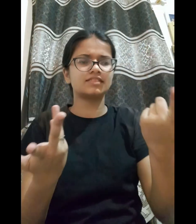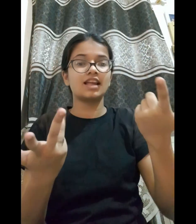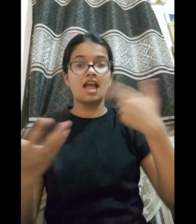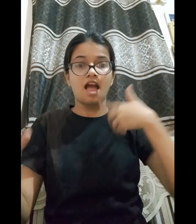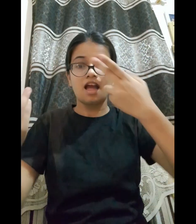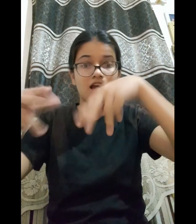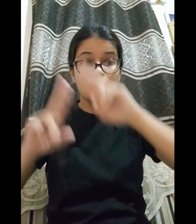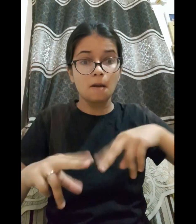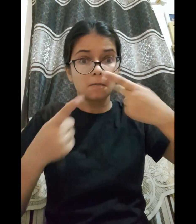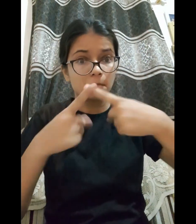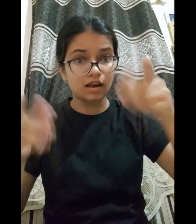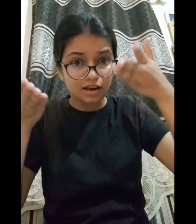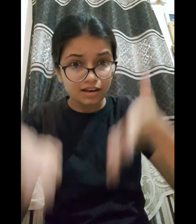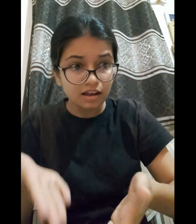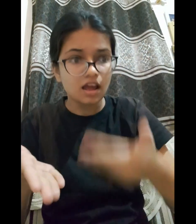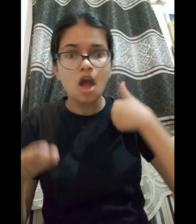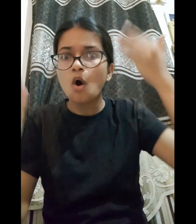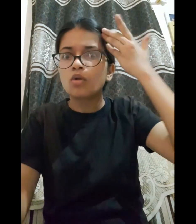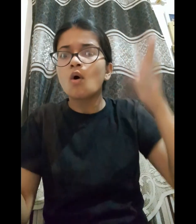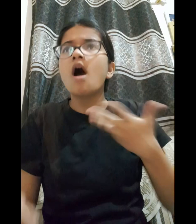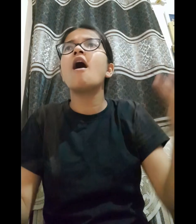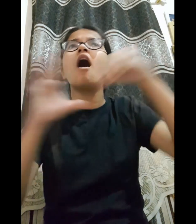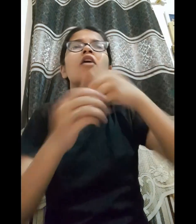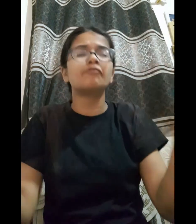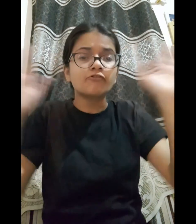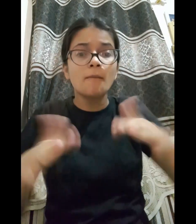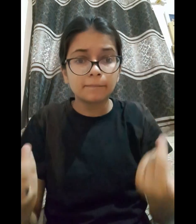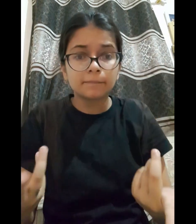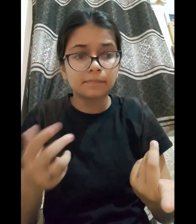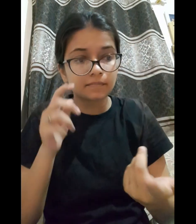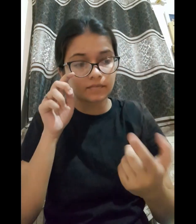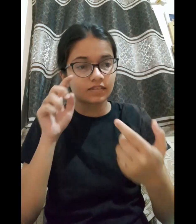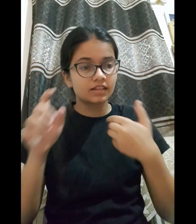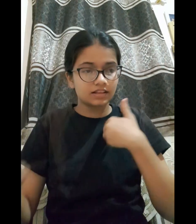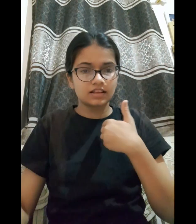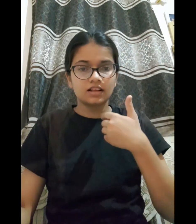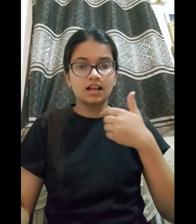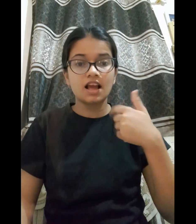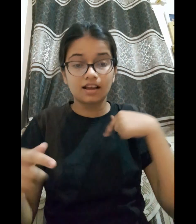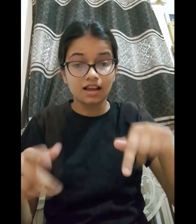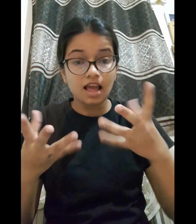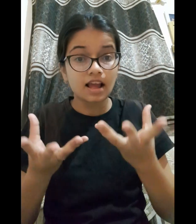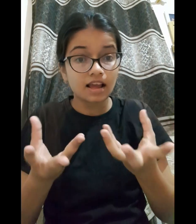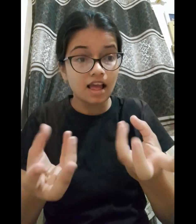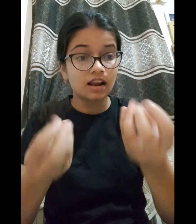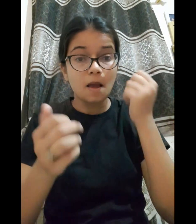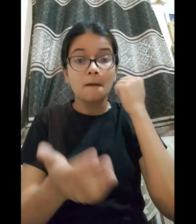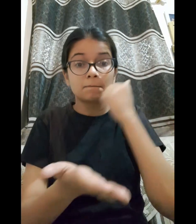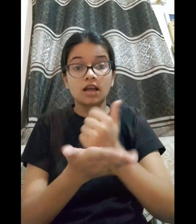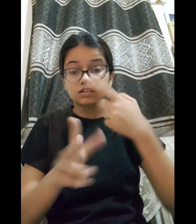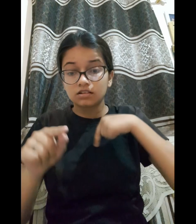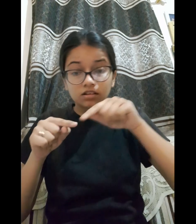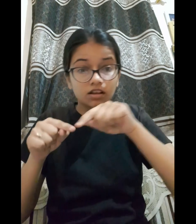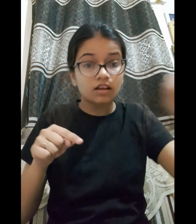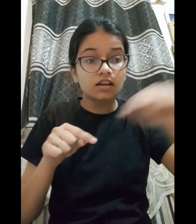there. But in this surge, no one knows where they got it from. So you wouldn't be able to calculate the incubation period. So this incubation period,